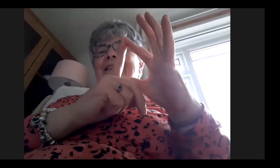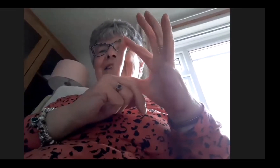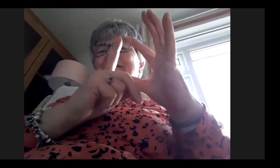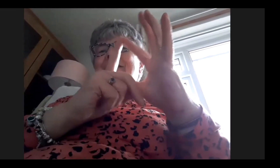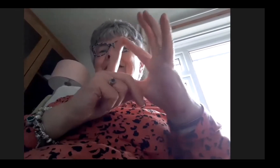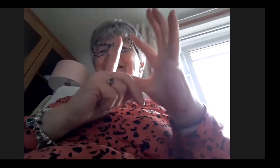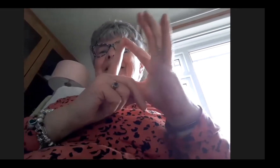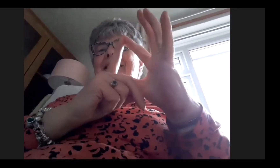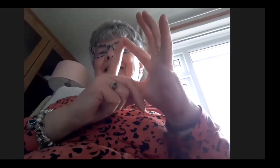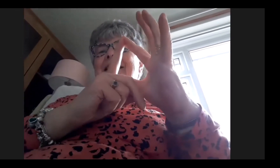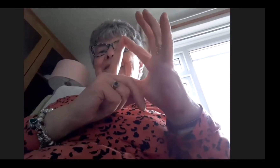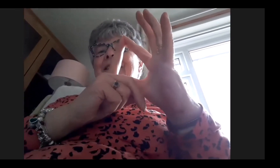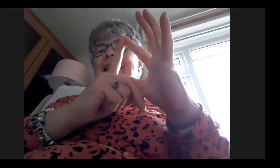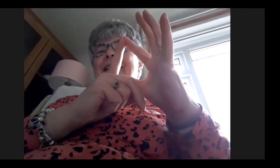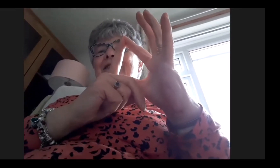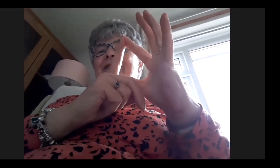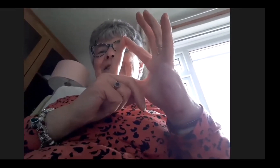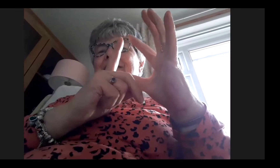Daniel. D for Daniel.